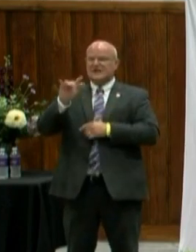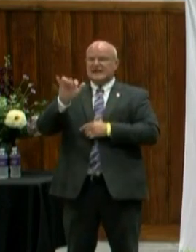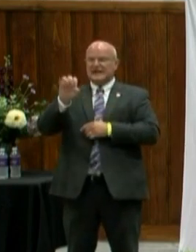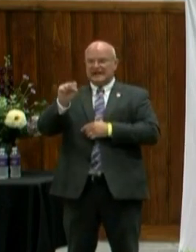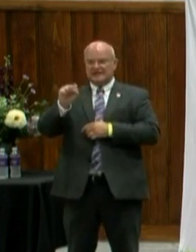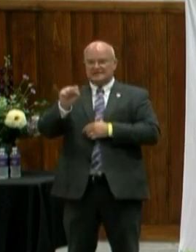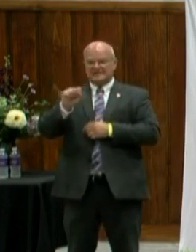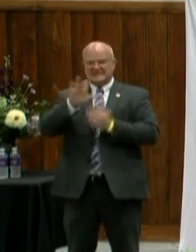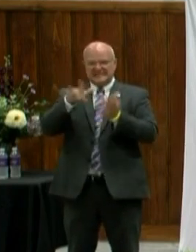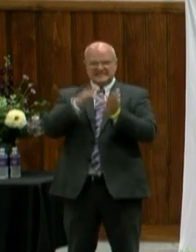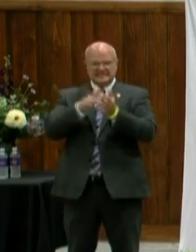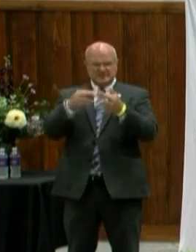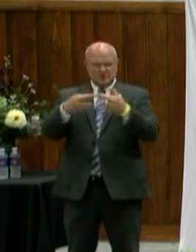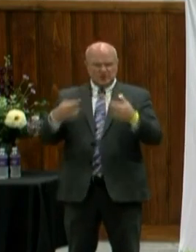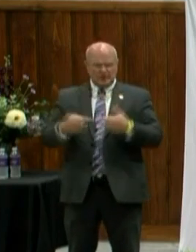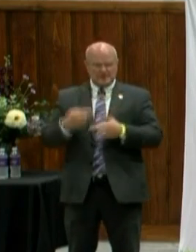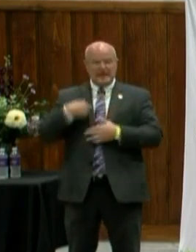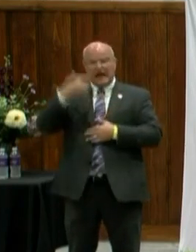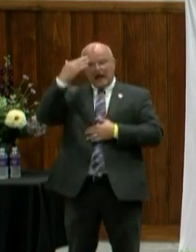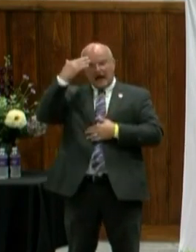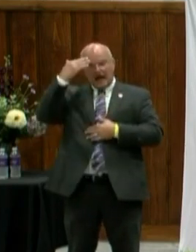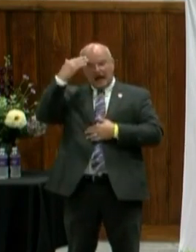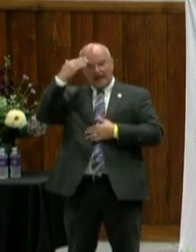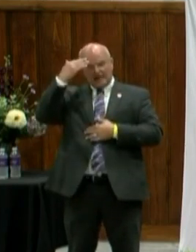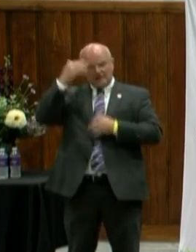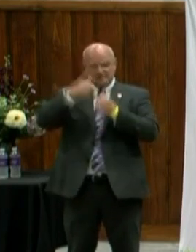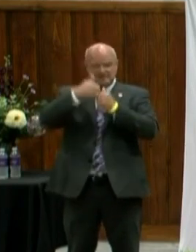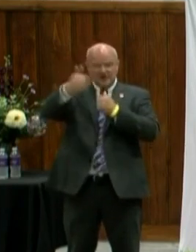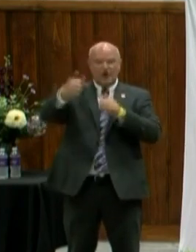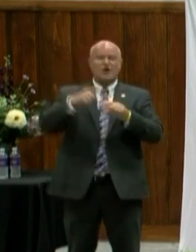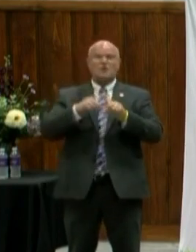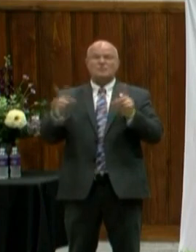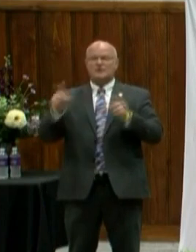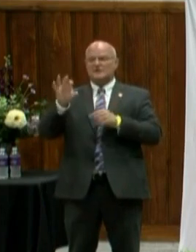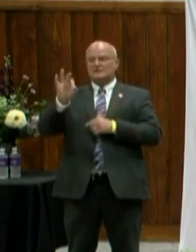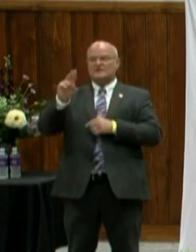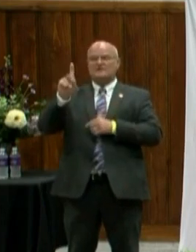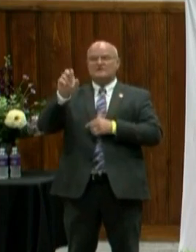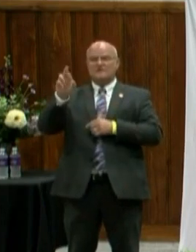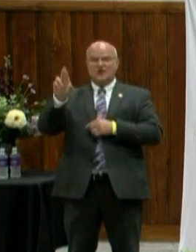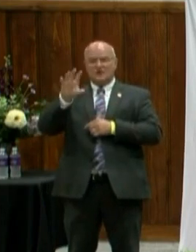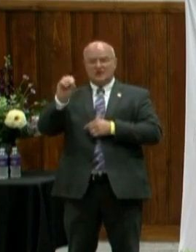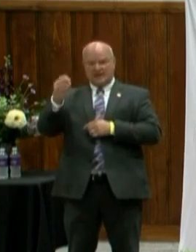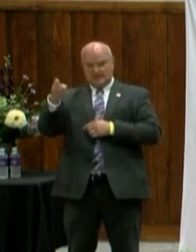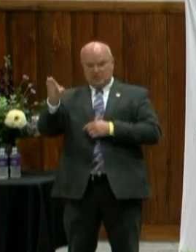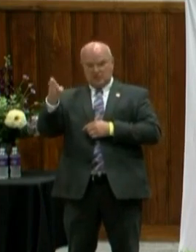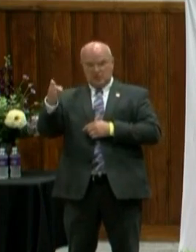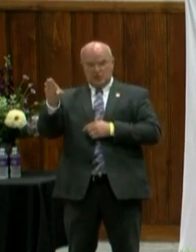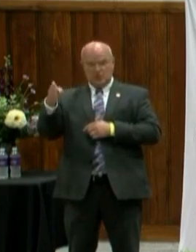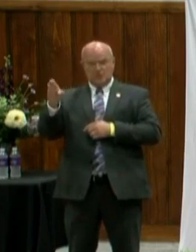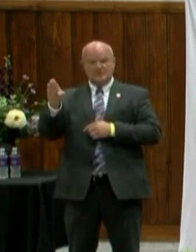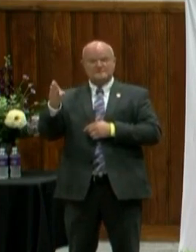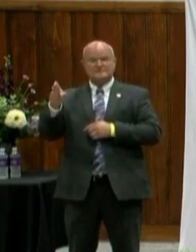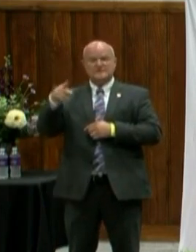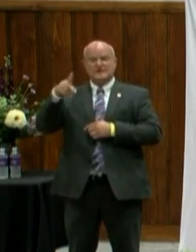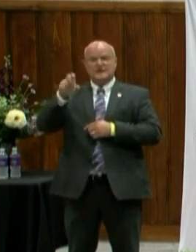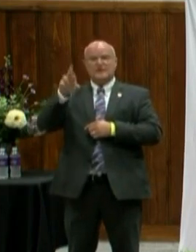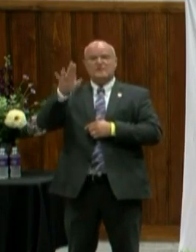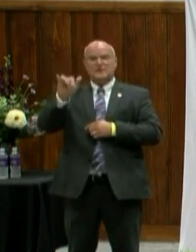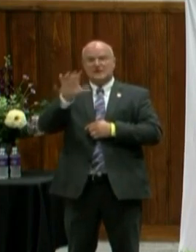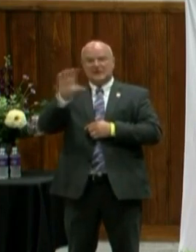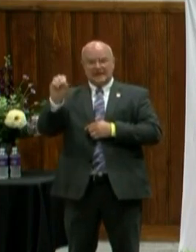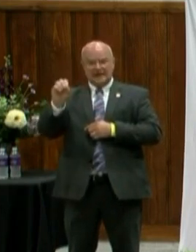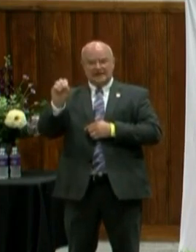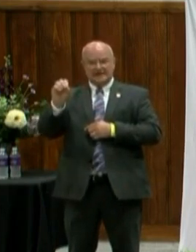central region. And so I know that's a ways away for you, but this includes Faulkner County, which is the blue, Perry